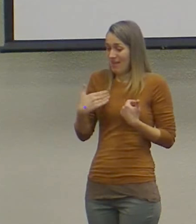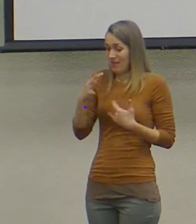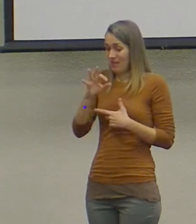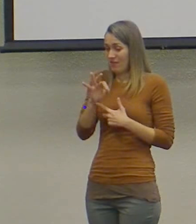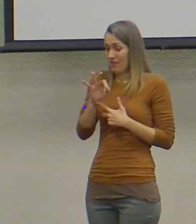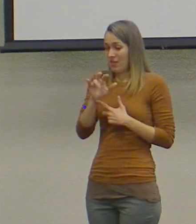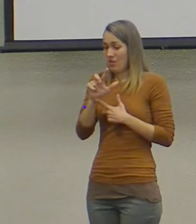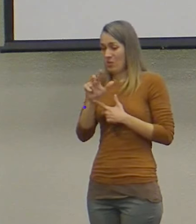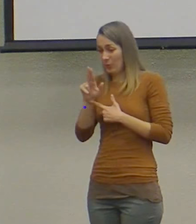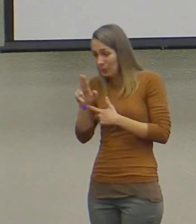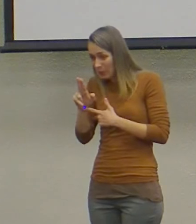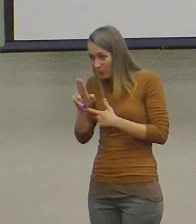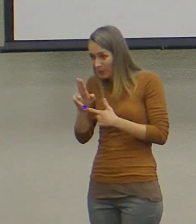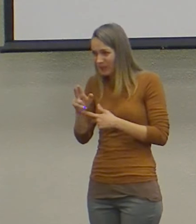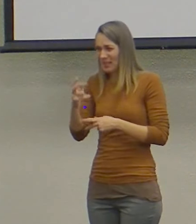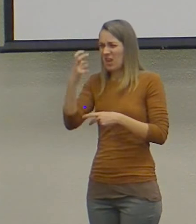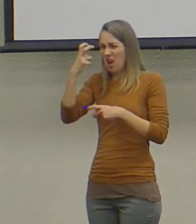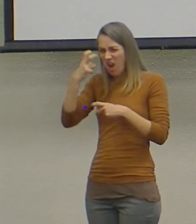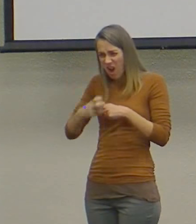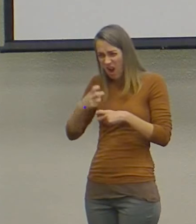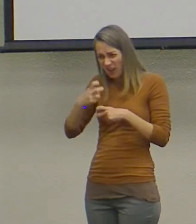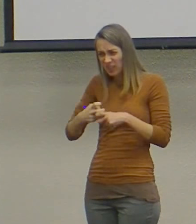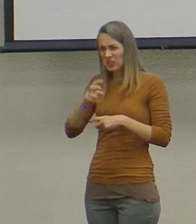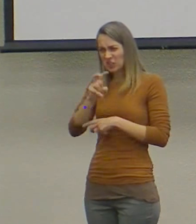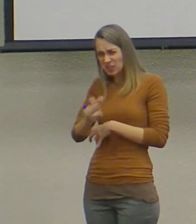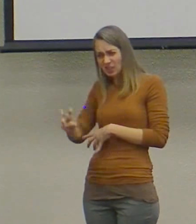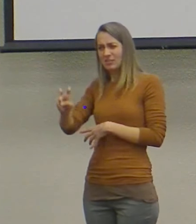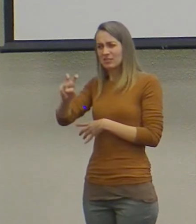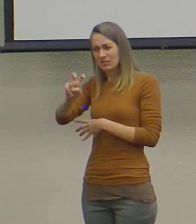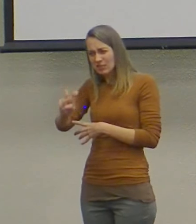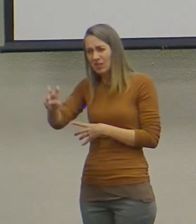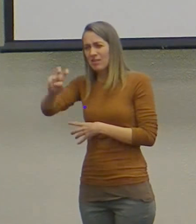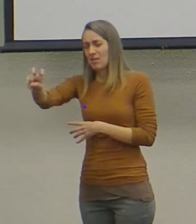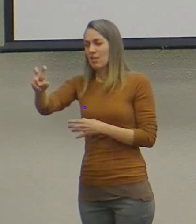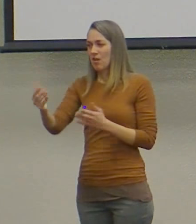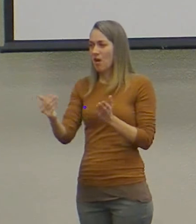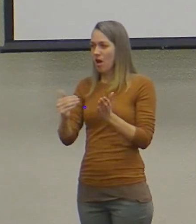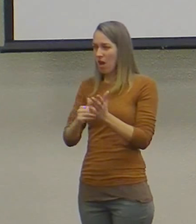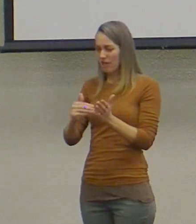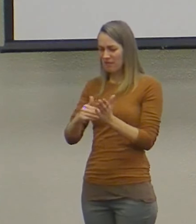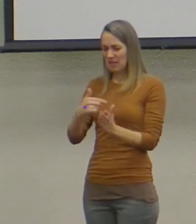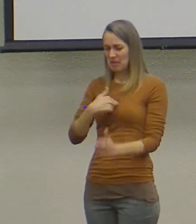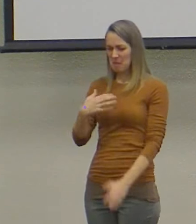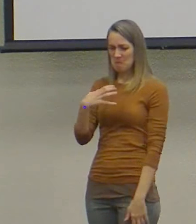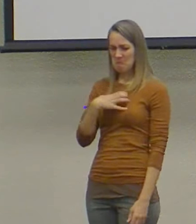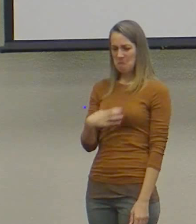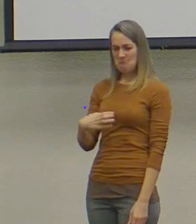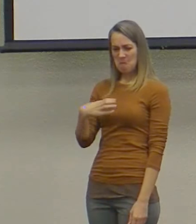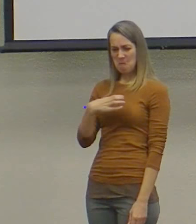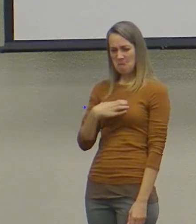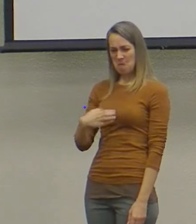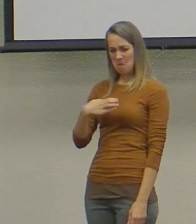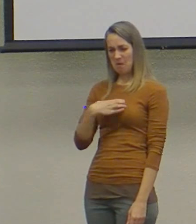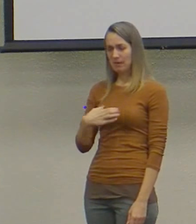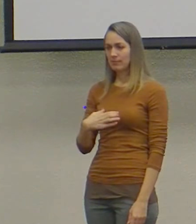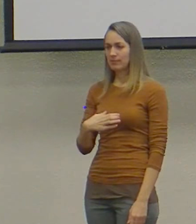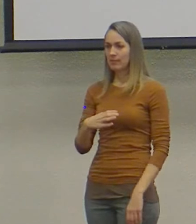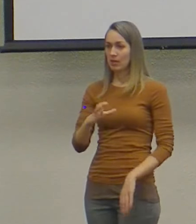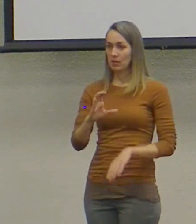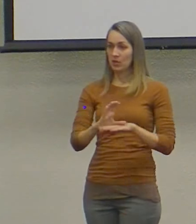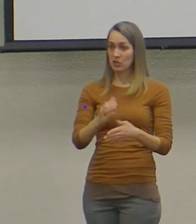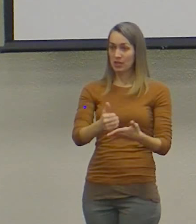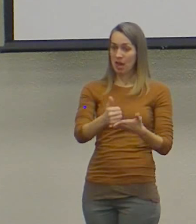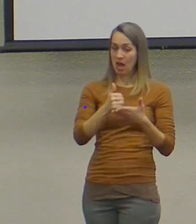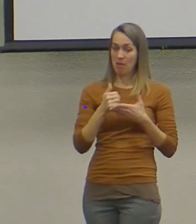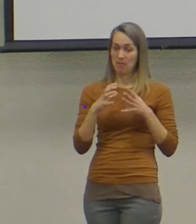And it's a hard journey. I often bemoan the fact that I got a lot of help from the church as I